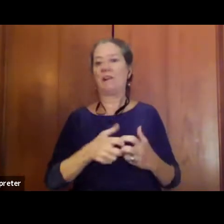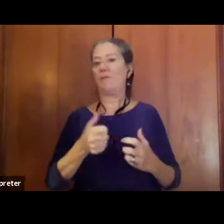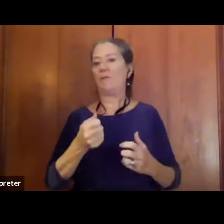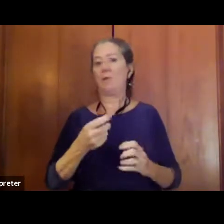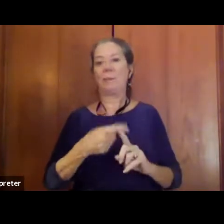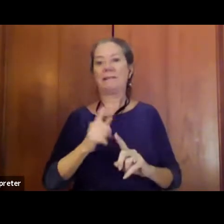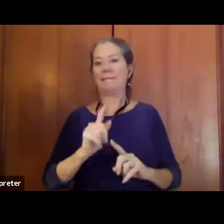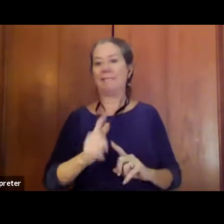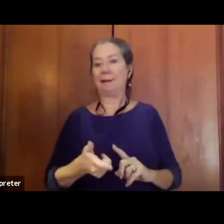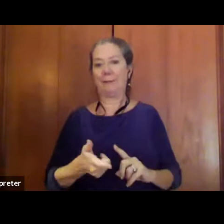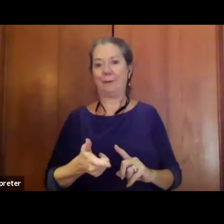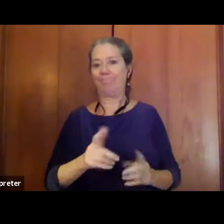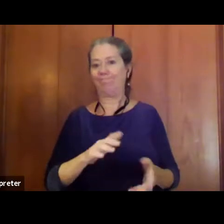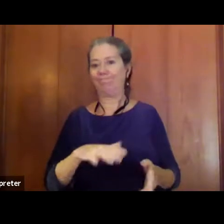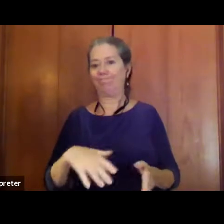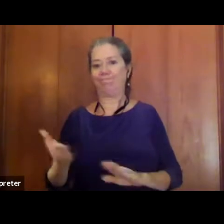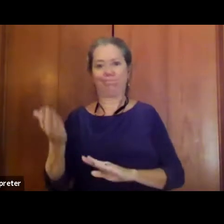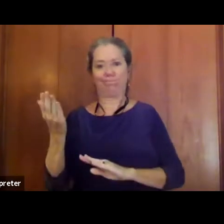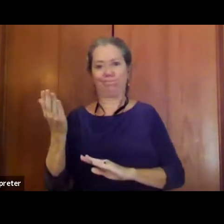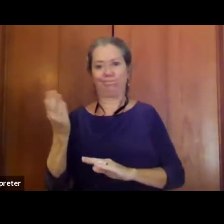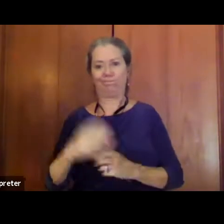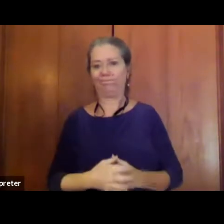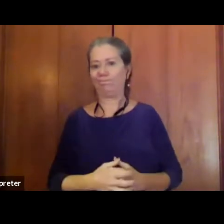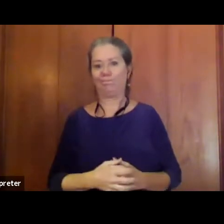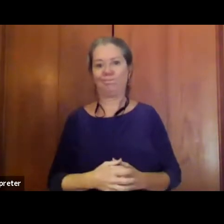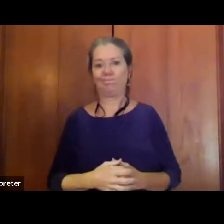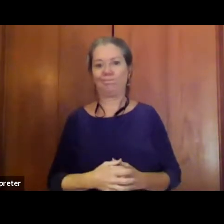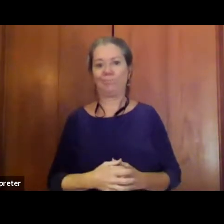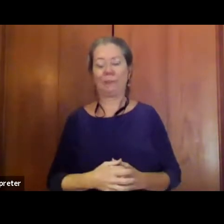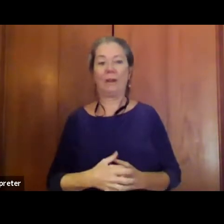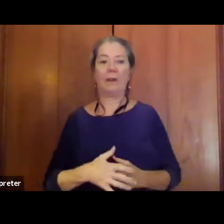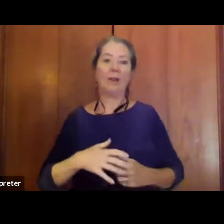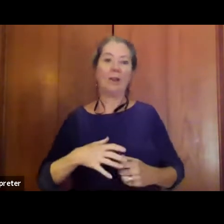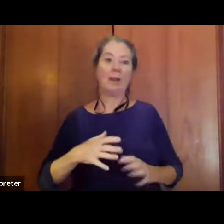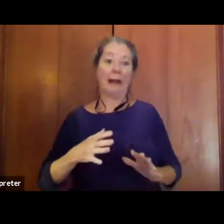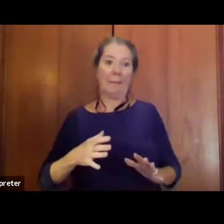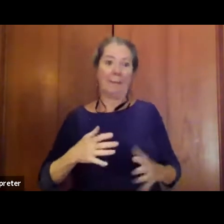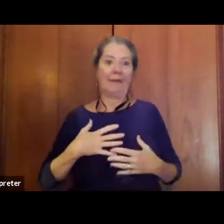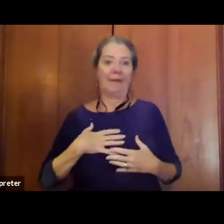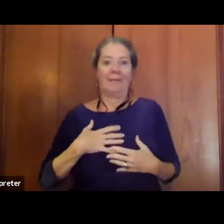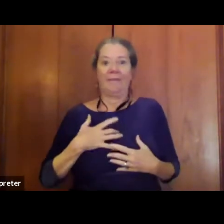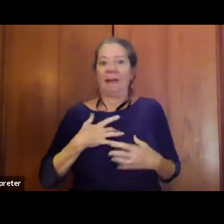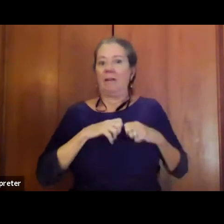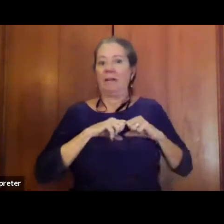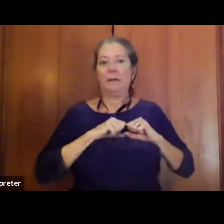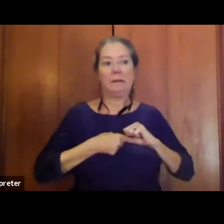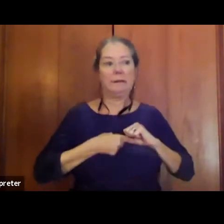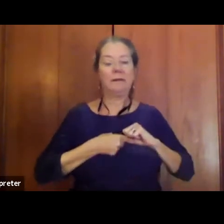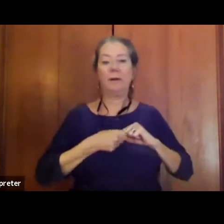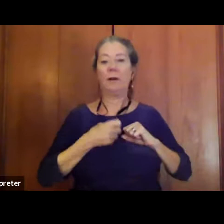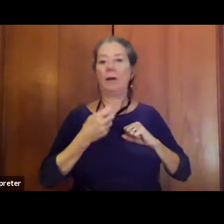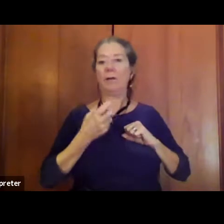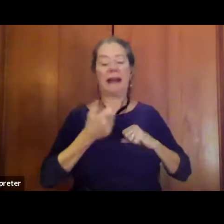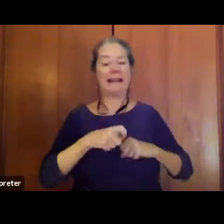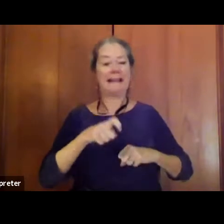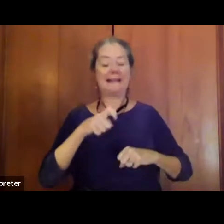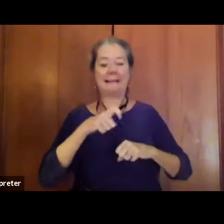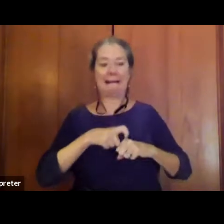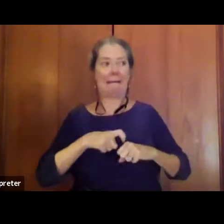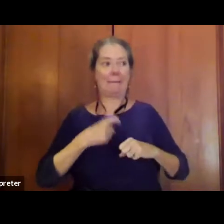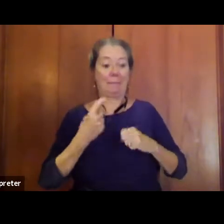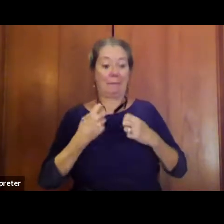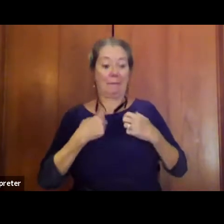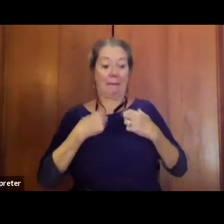job. I can't help but be a bit caught up in the emotions and heartbreak tied to loss of life when it comes to our loved